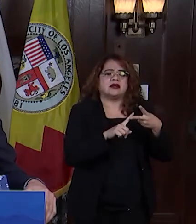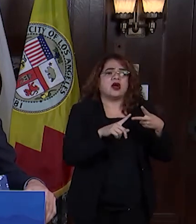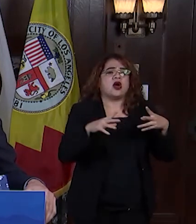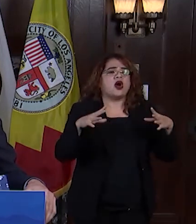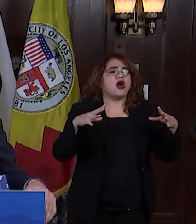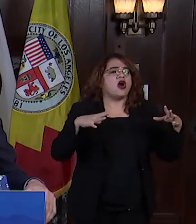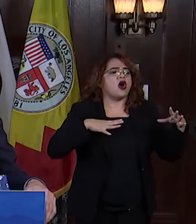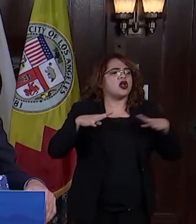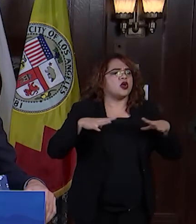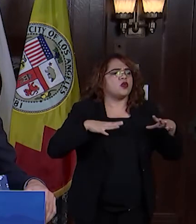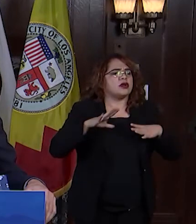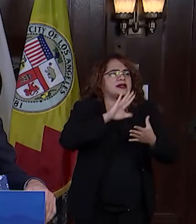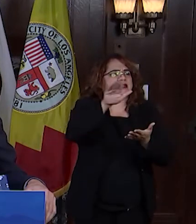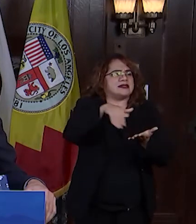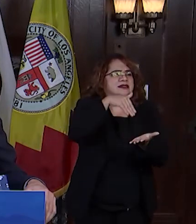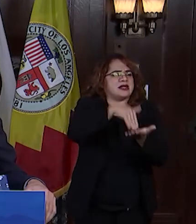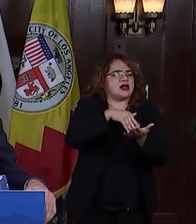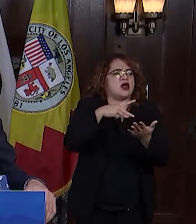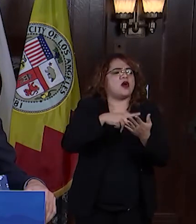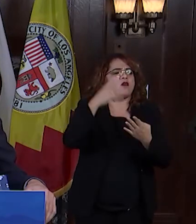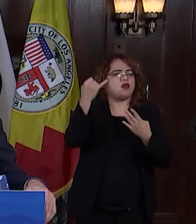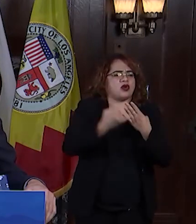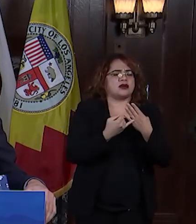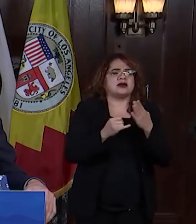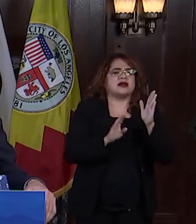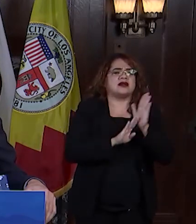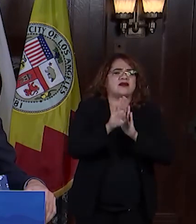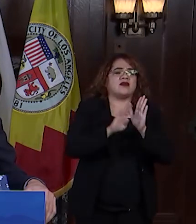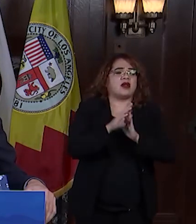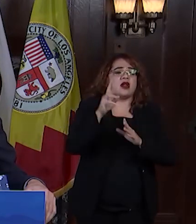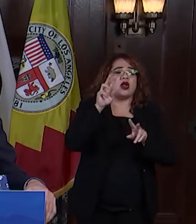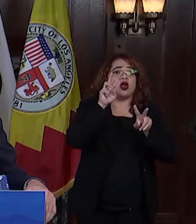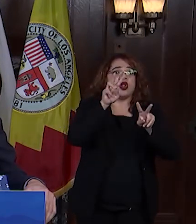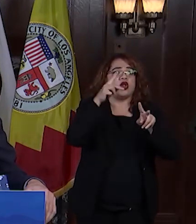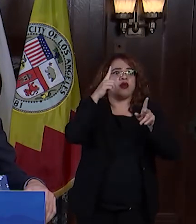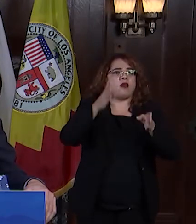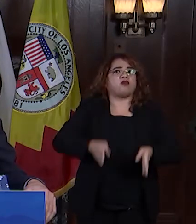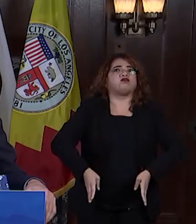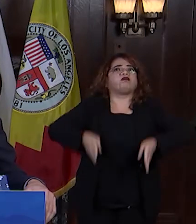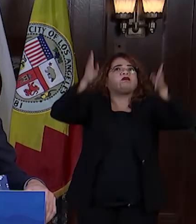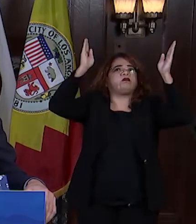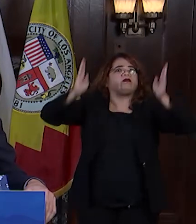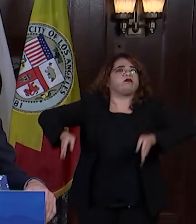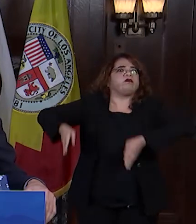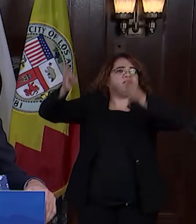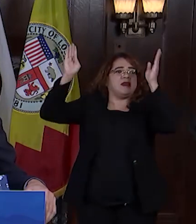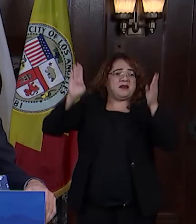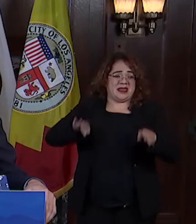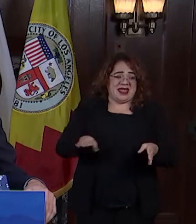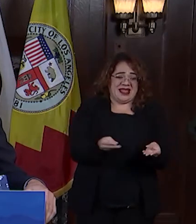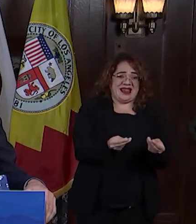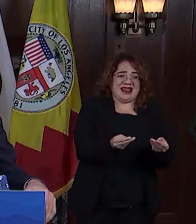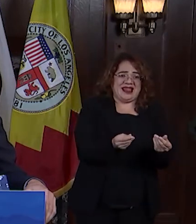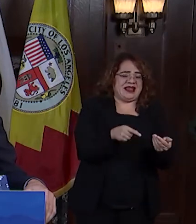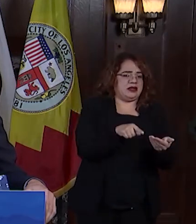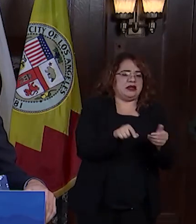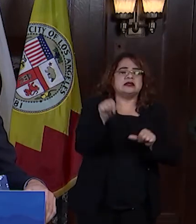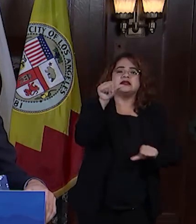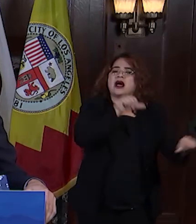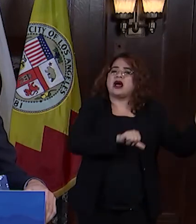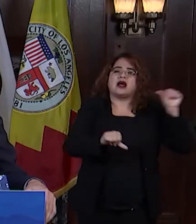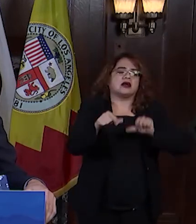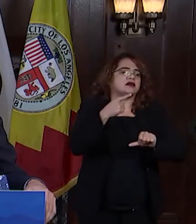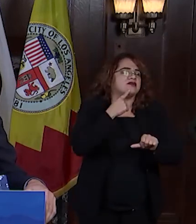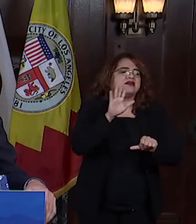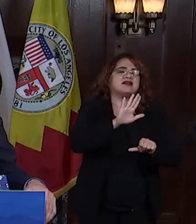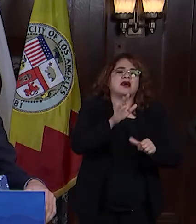project. This is the proposed development that seeks to bring skyscrapers on land on which, according to studies cited by state scientists, there's strong